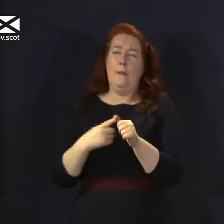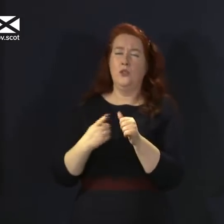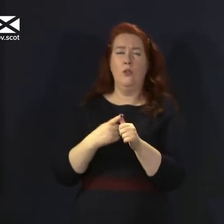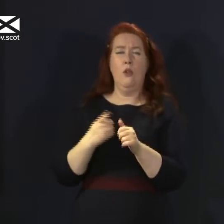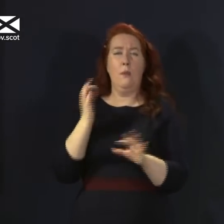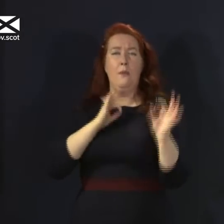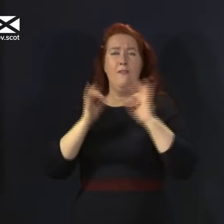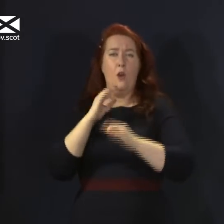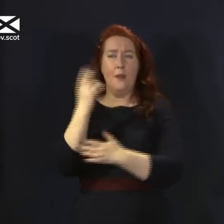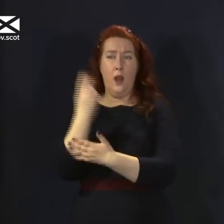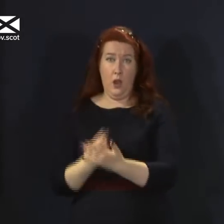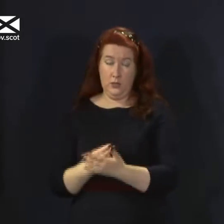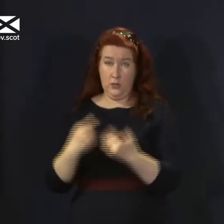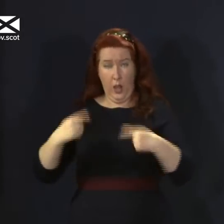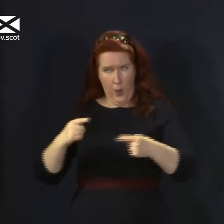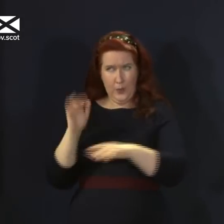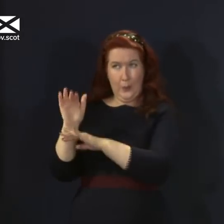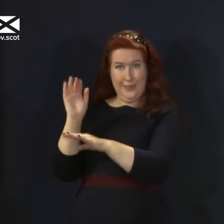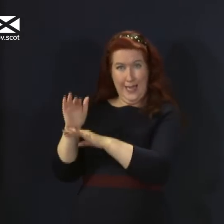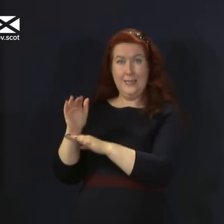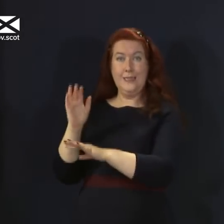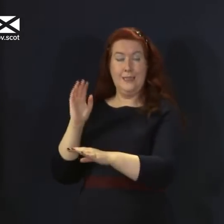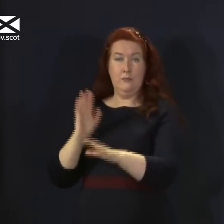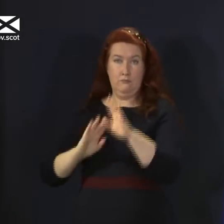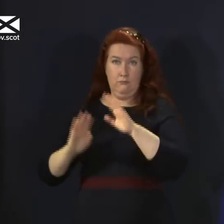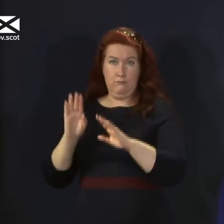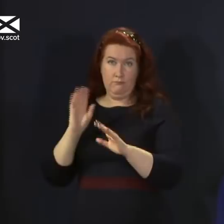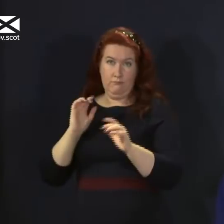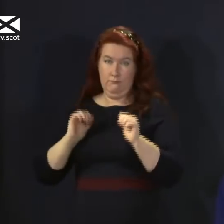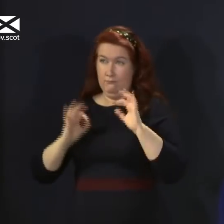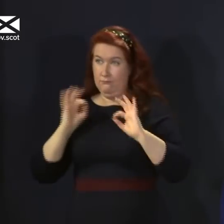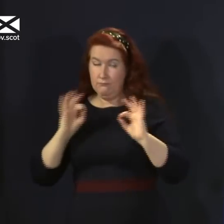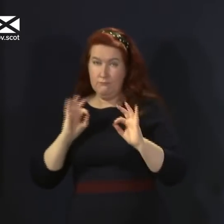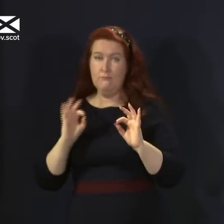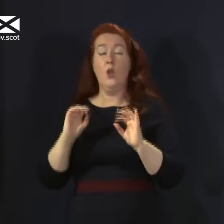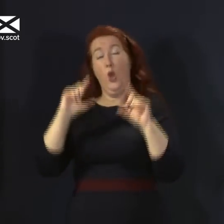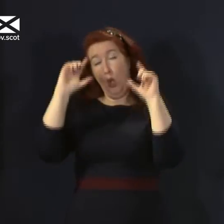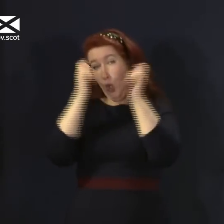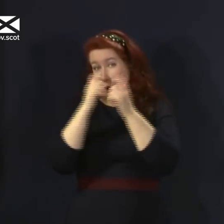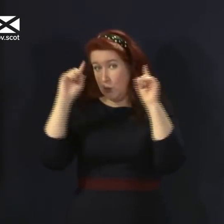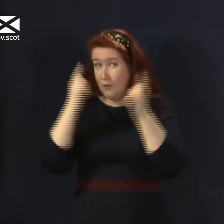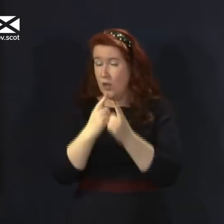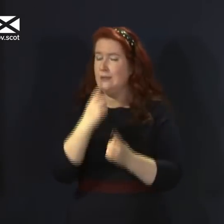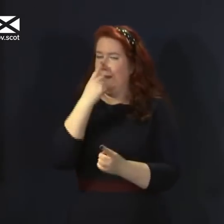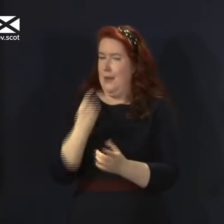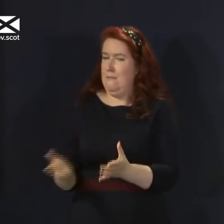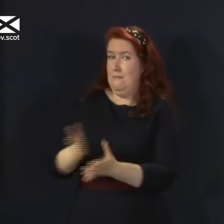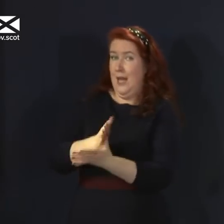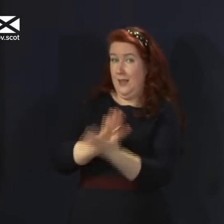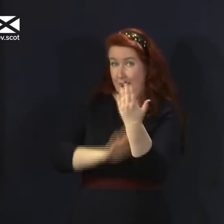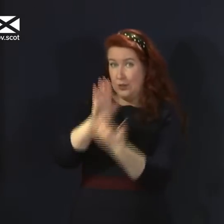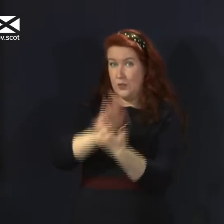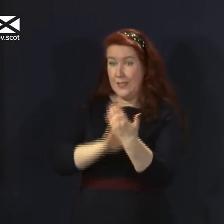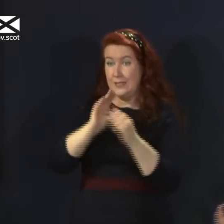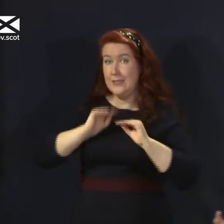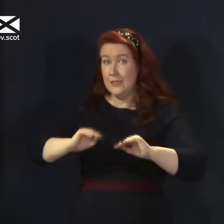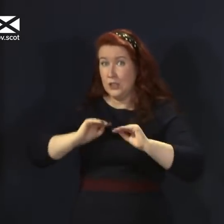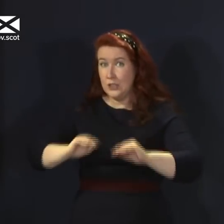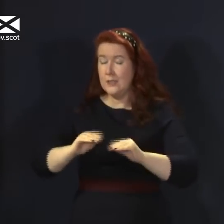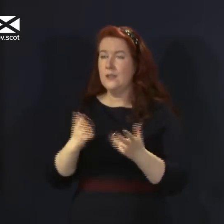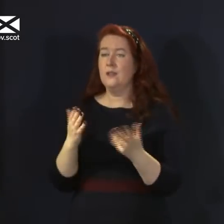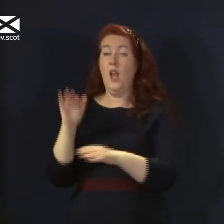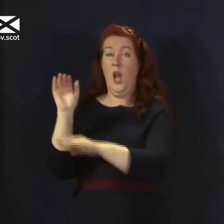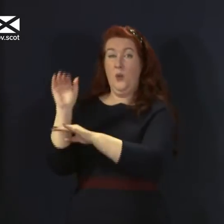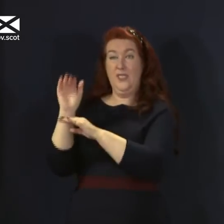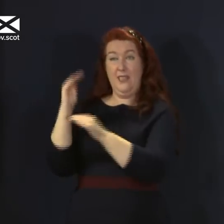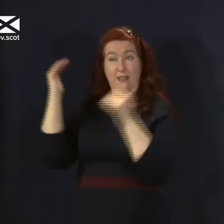able to perform outdoors initially. Colleges and universities will have more flexibility to resume in-person learning. Outdoor